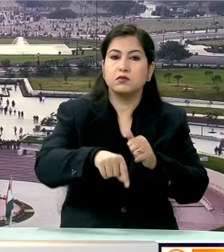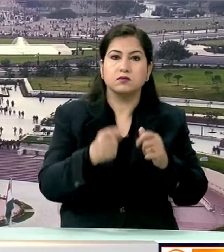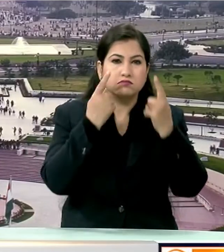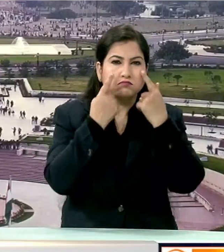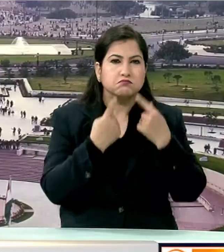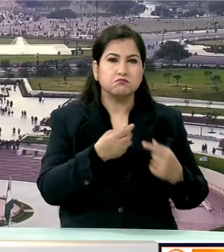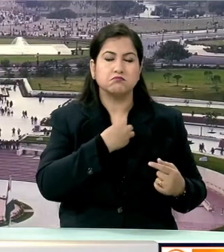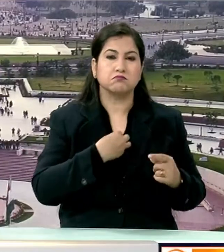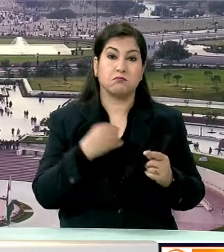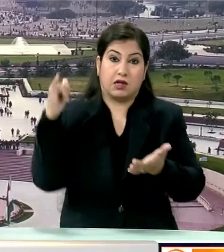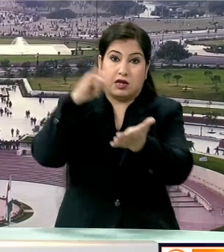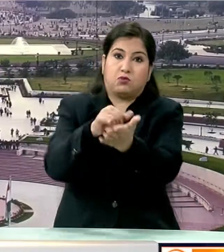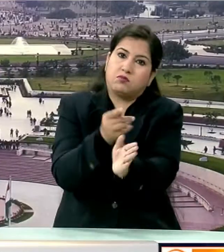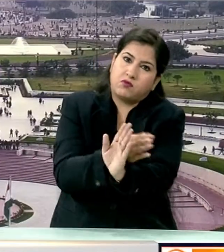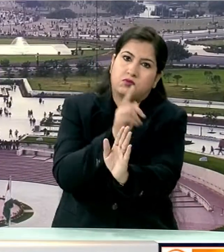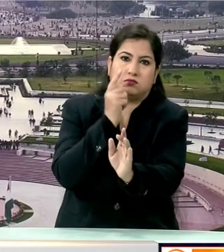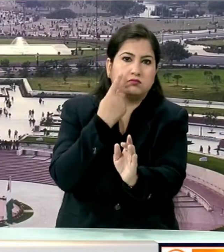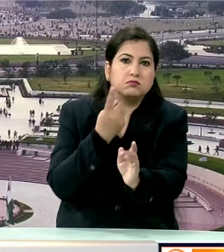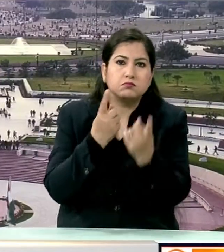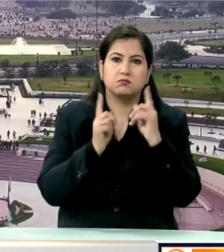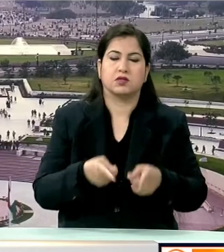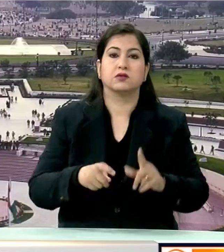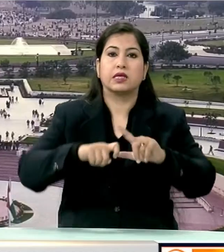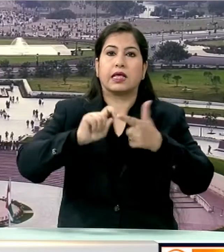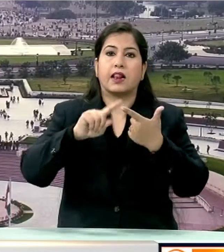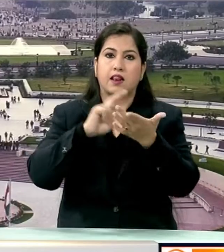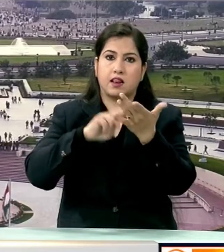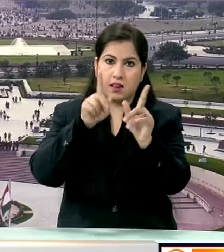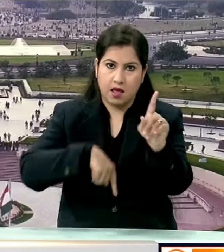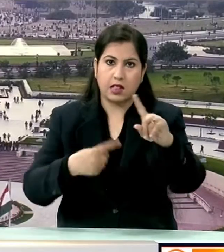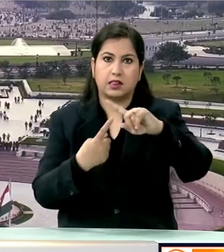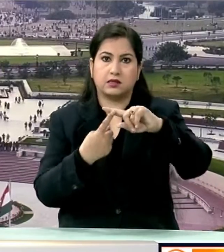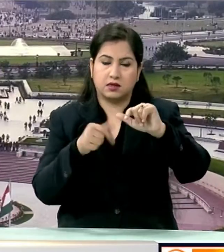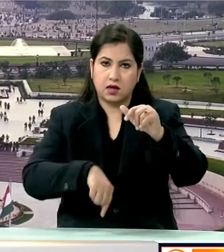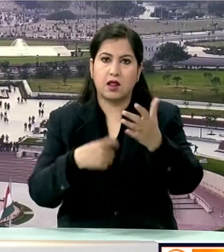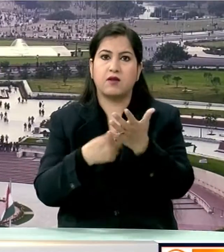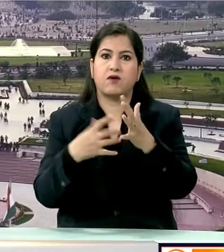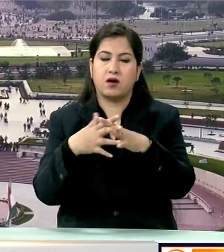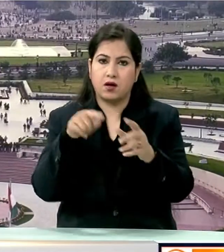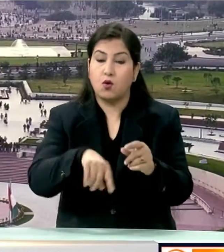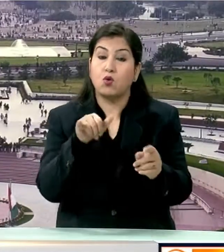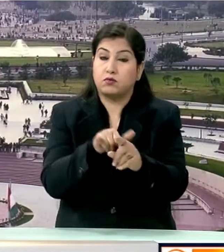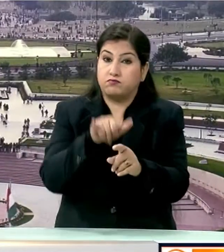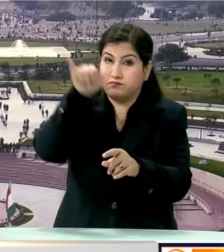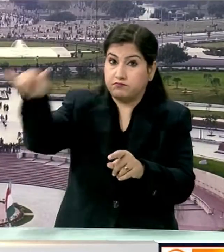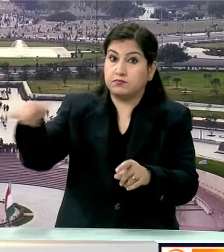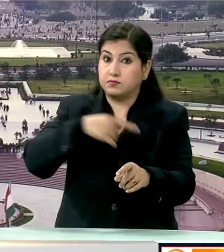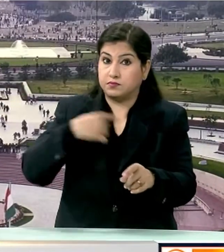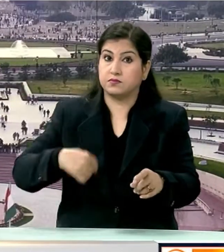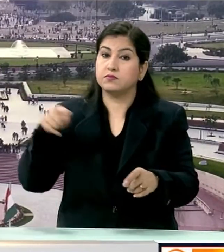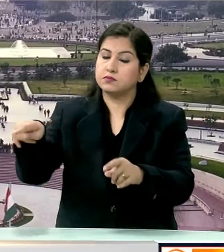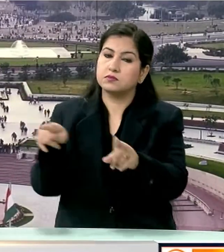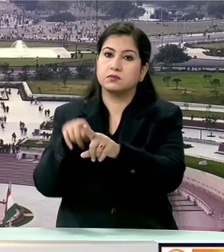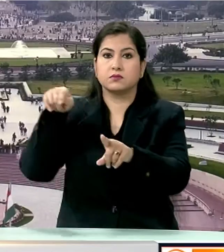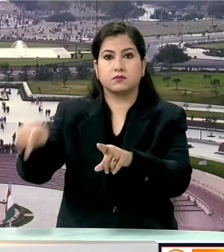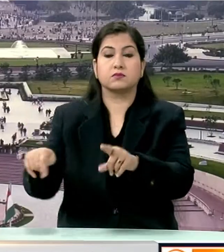screening measures at airports. Kenya, Tanzania and Rwanda have suspended flights to China. The International Monetary Fund